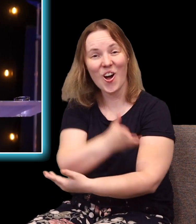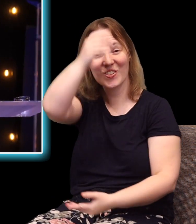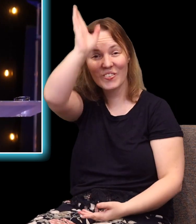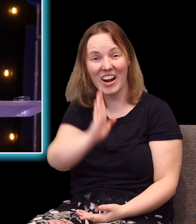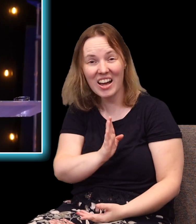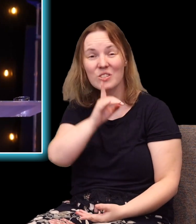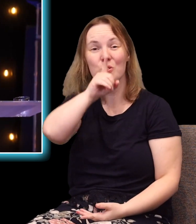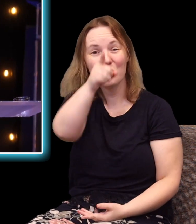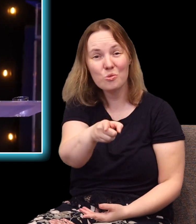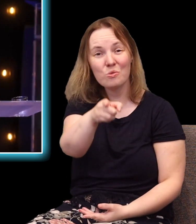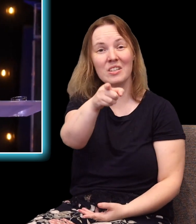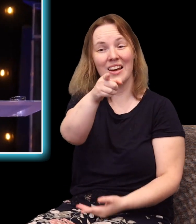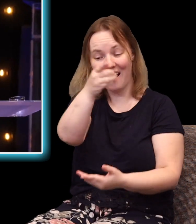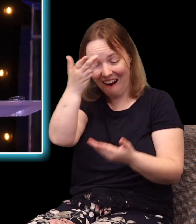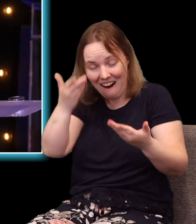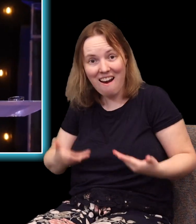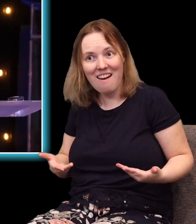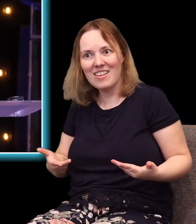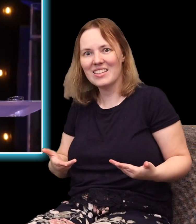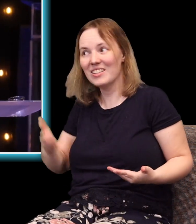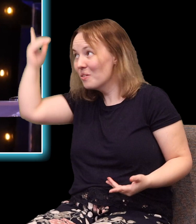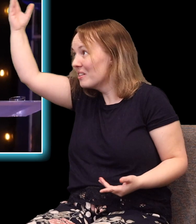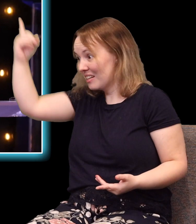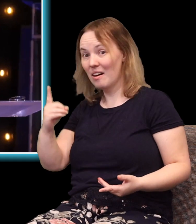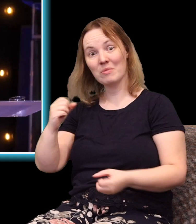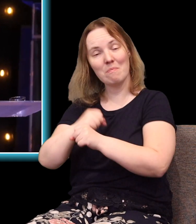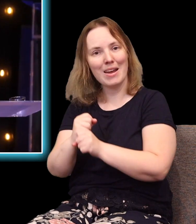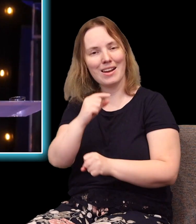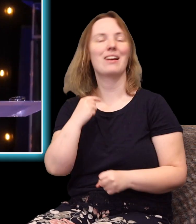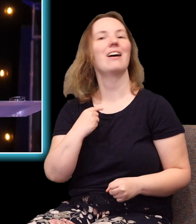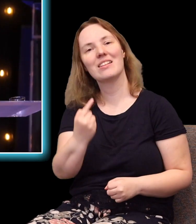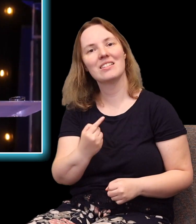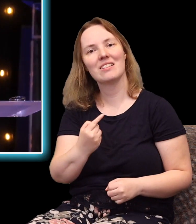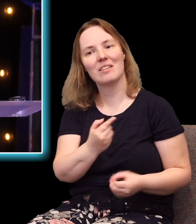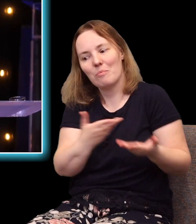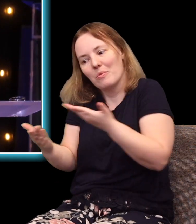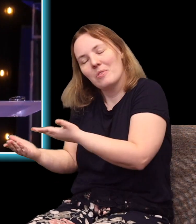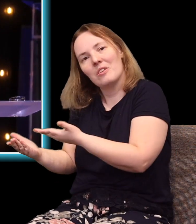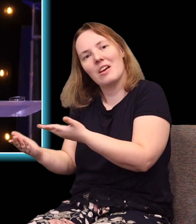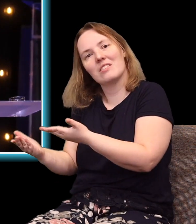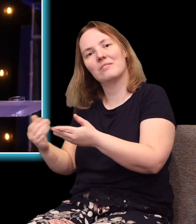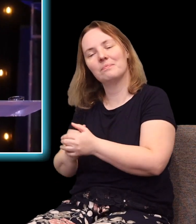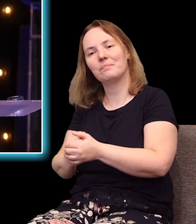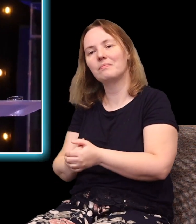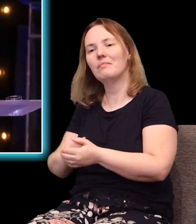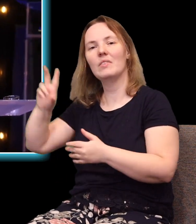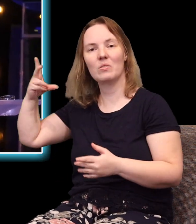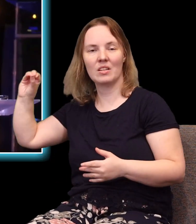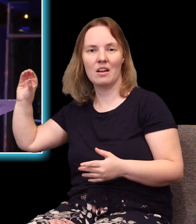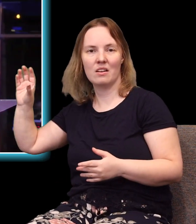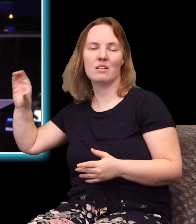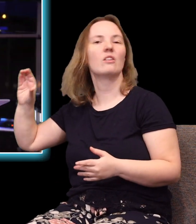of God. That's who you really are. Ultimately, that's who he's come to make you and bring you back to. Our scripture this morning is